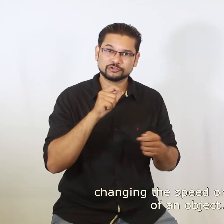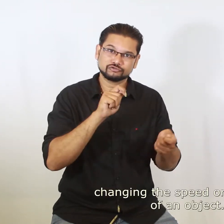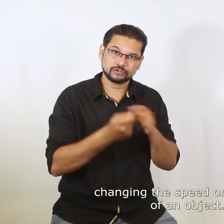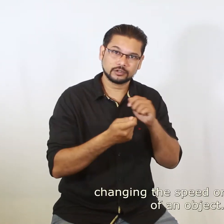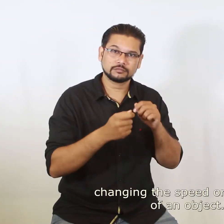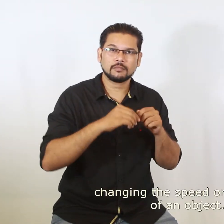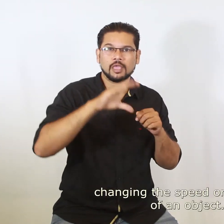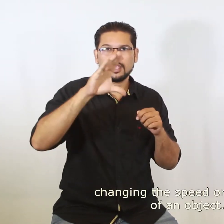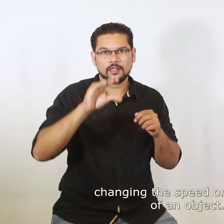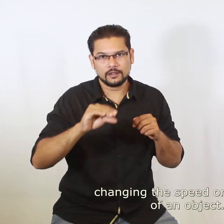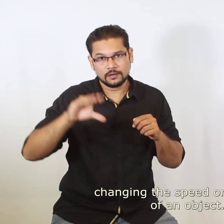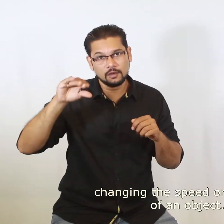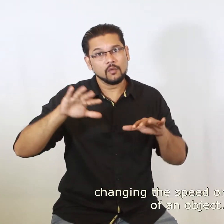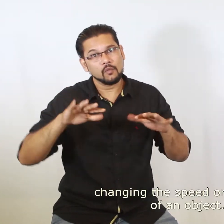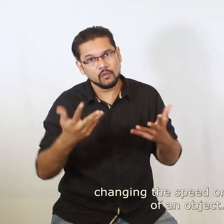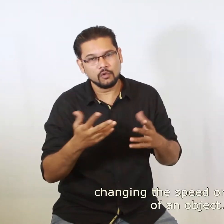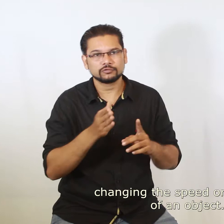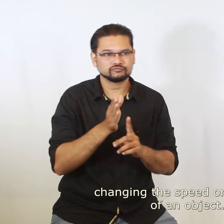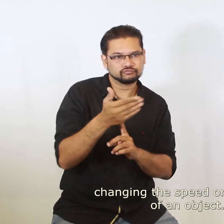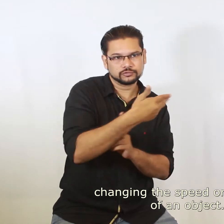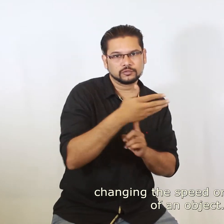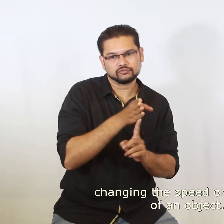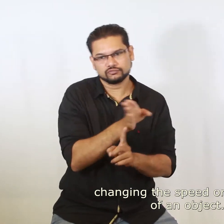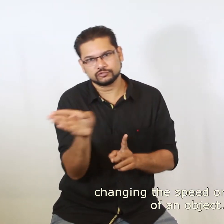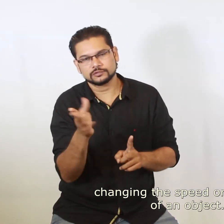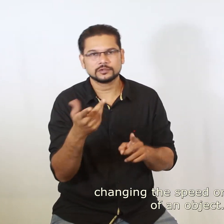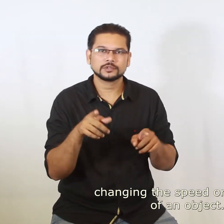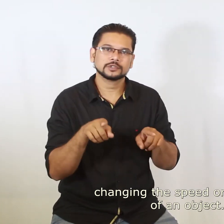changing the speed or direction of an object.